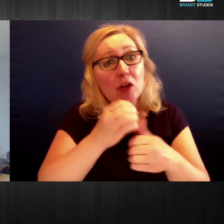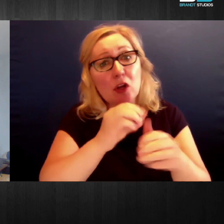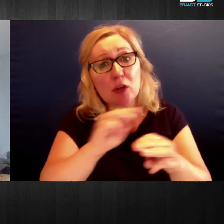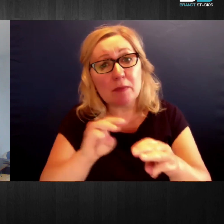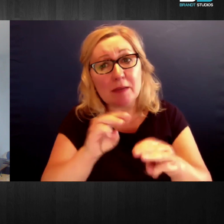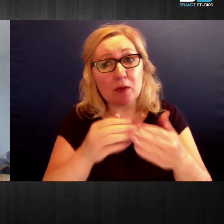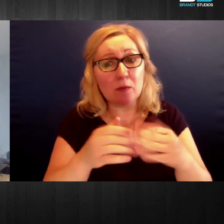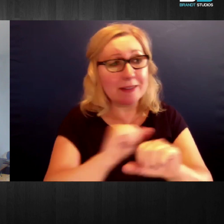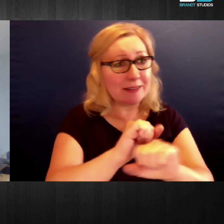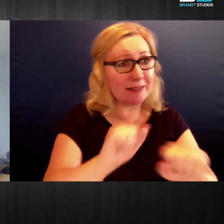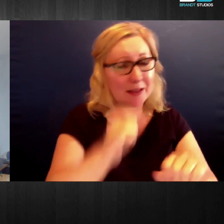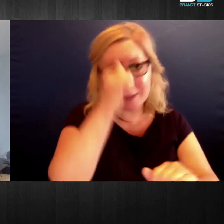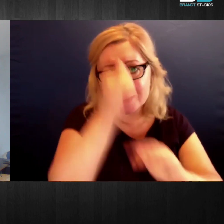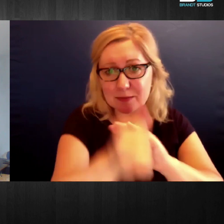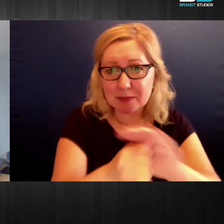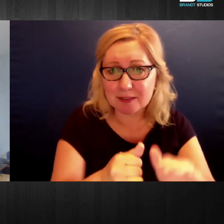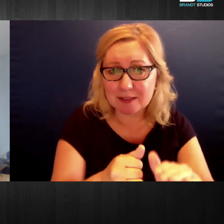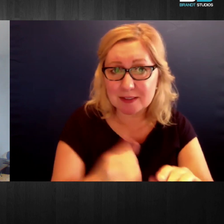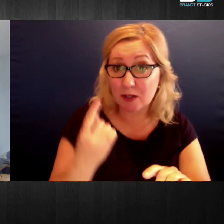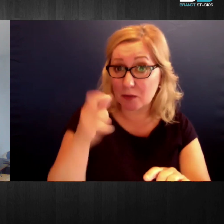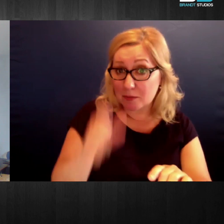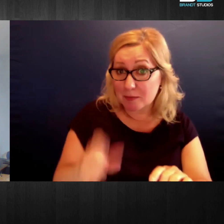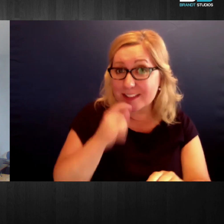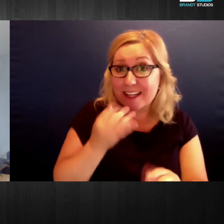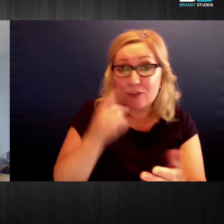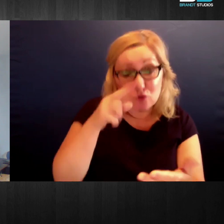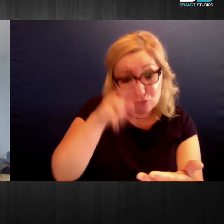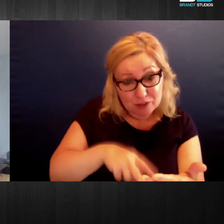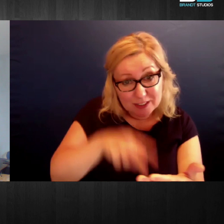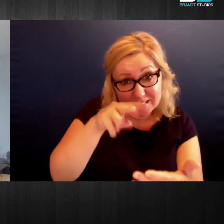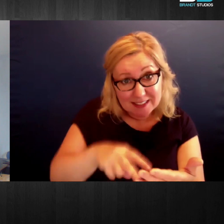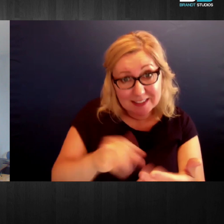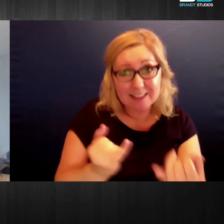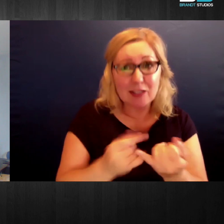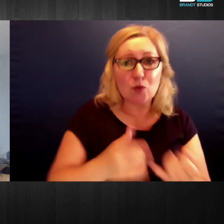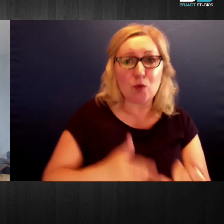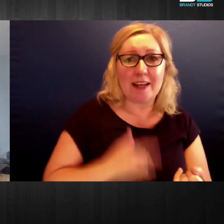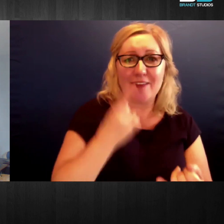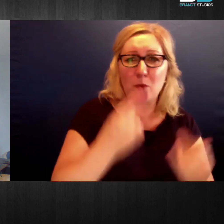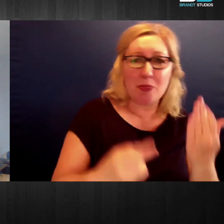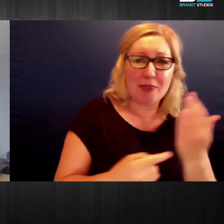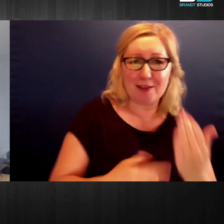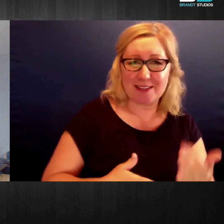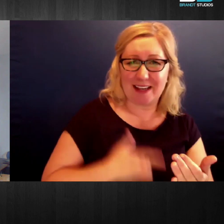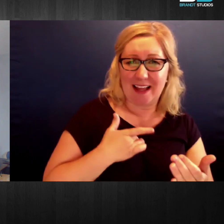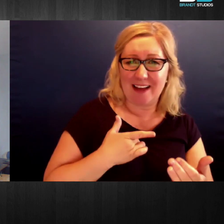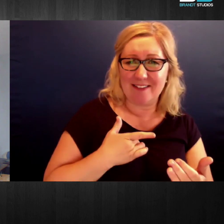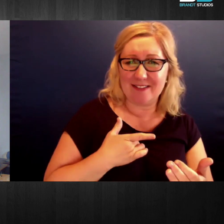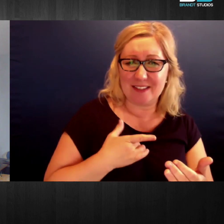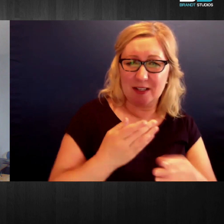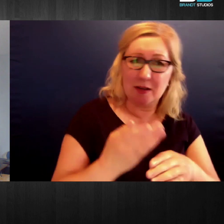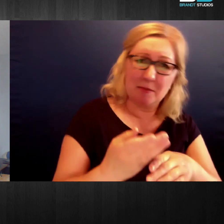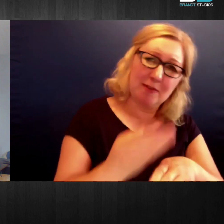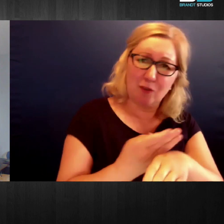lives 1,000 lives before he dies. The man who never reads lives one. And this really shows the importance of engaging